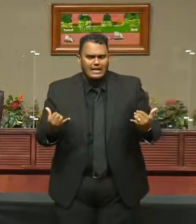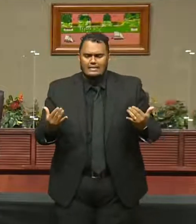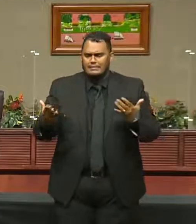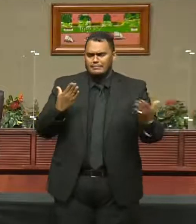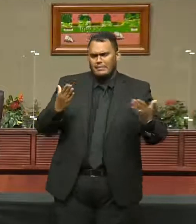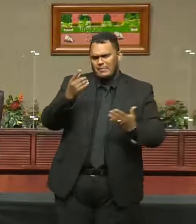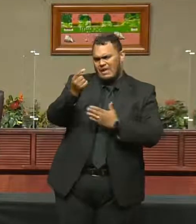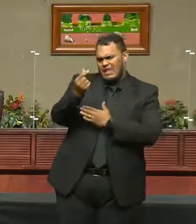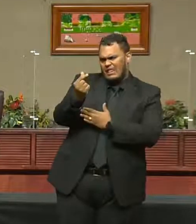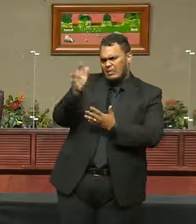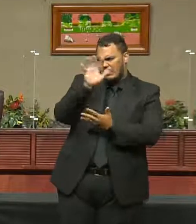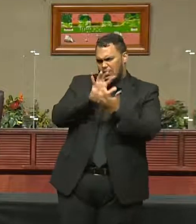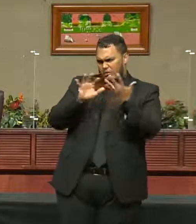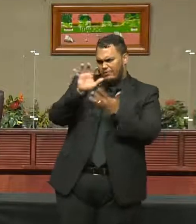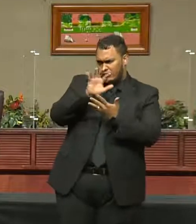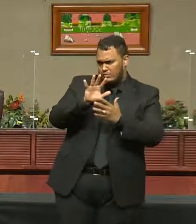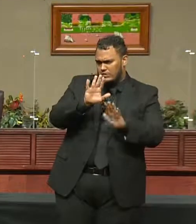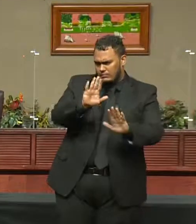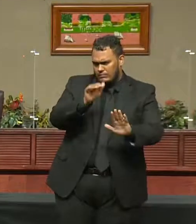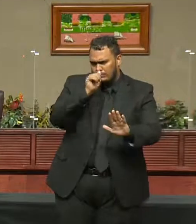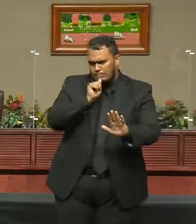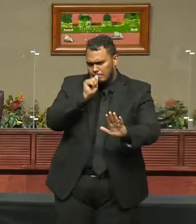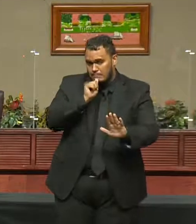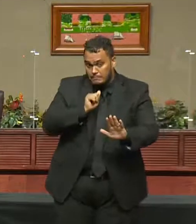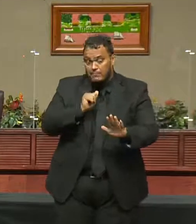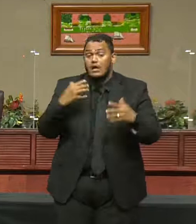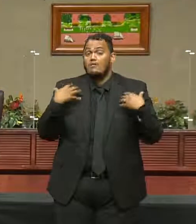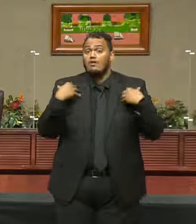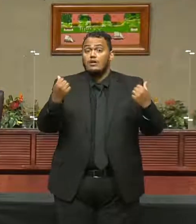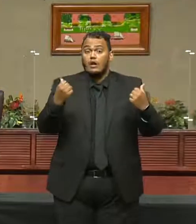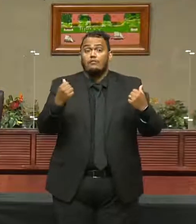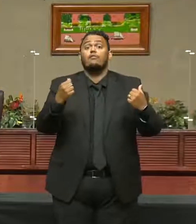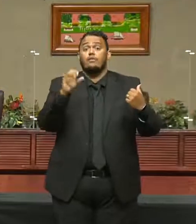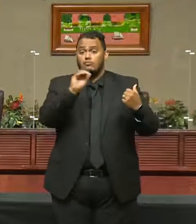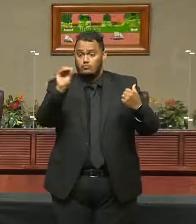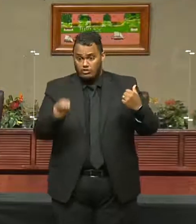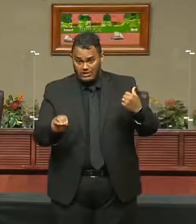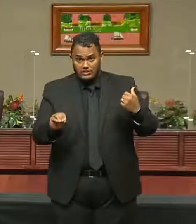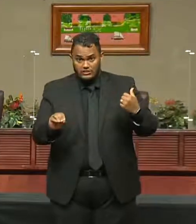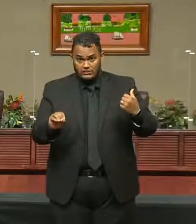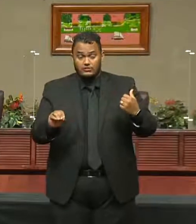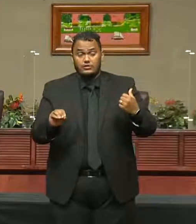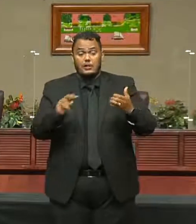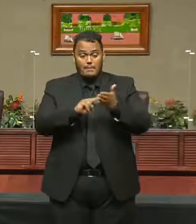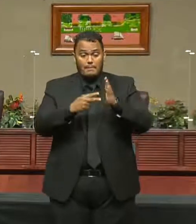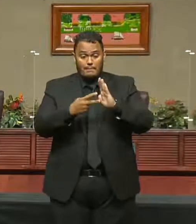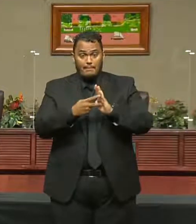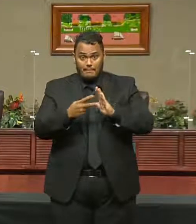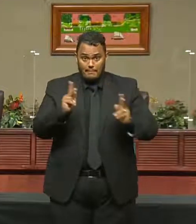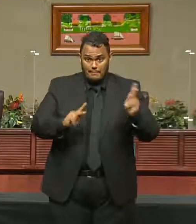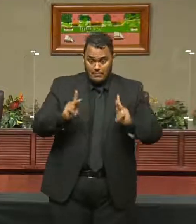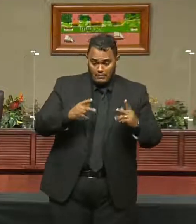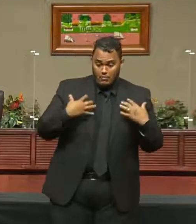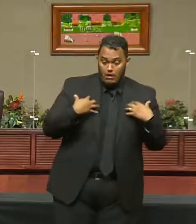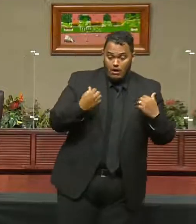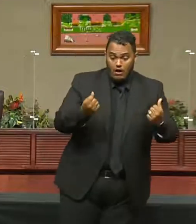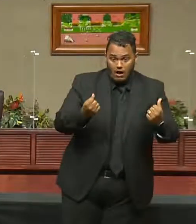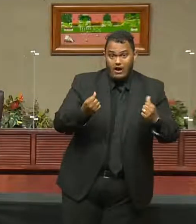me. Our recovery rate has decreased to 96% from 97 that we had